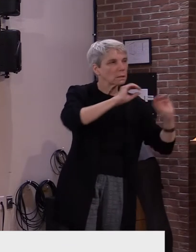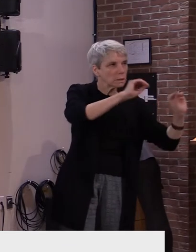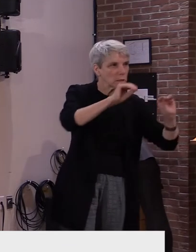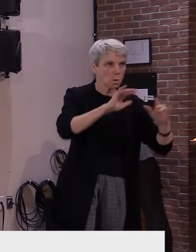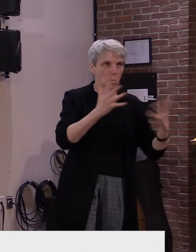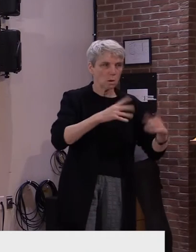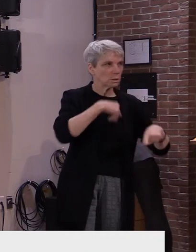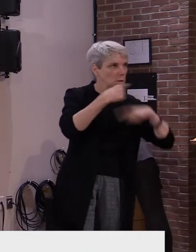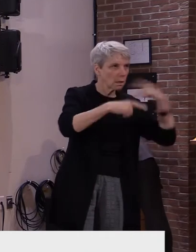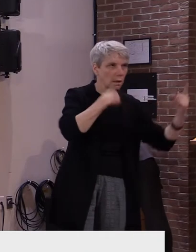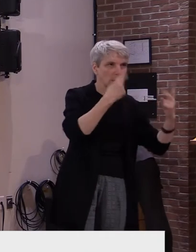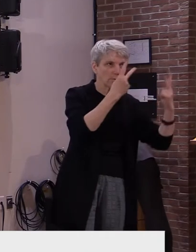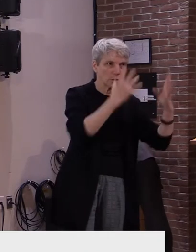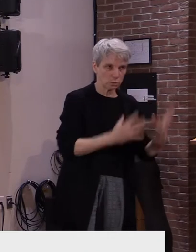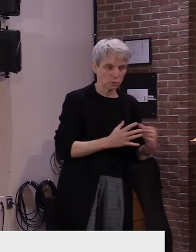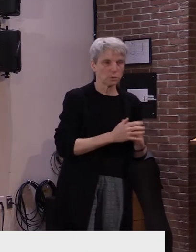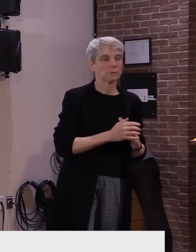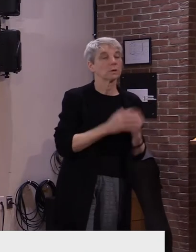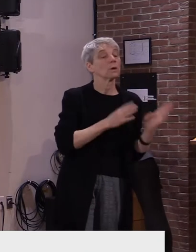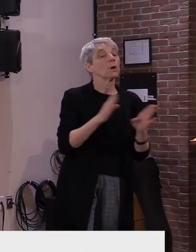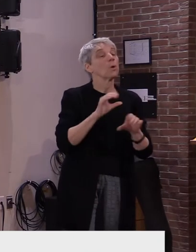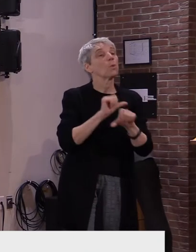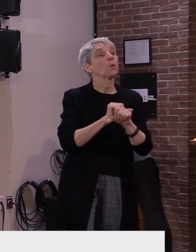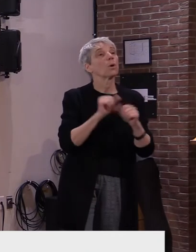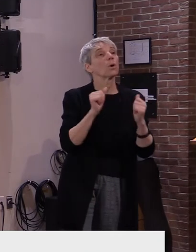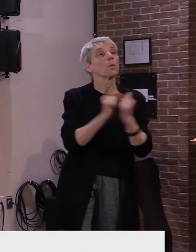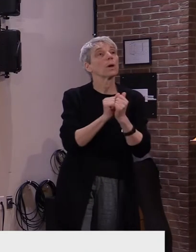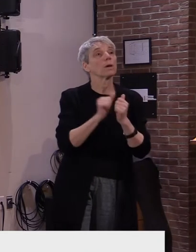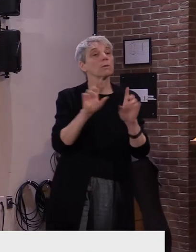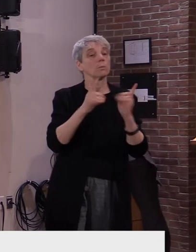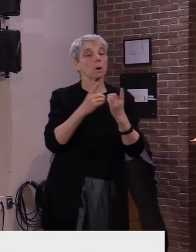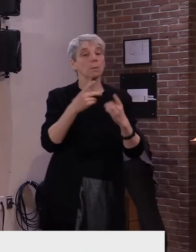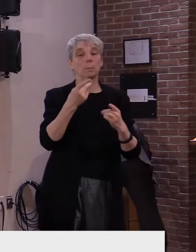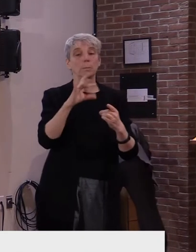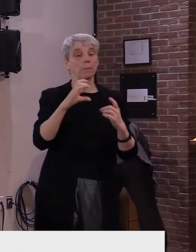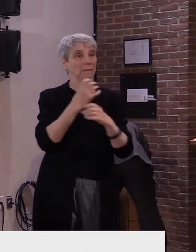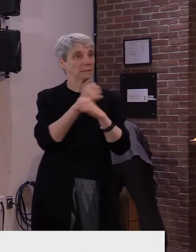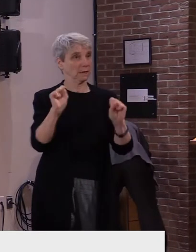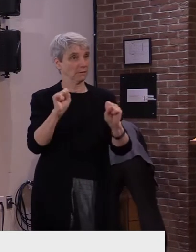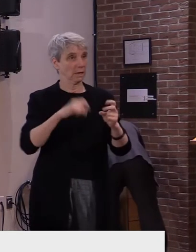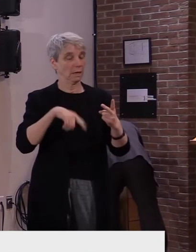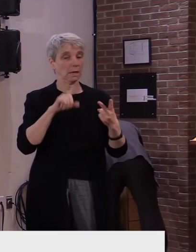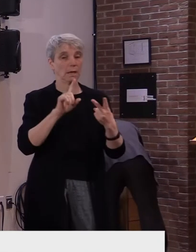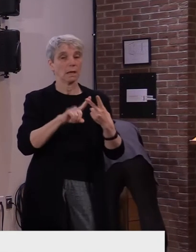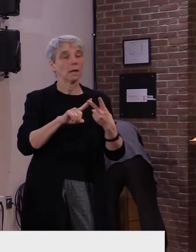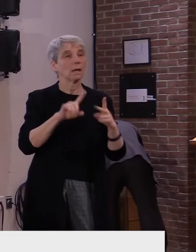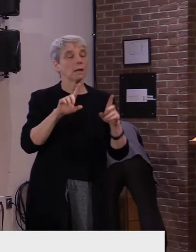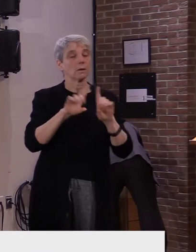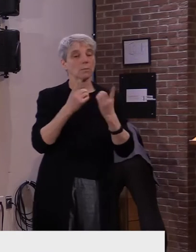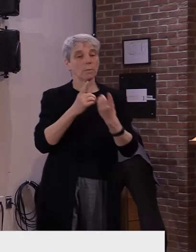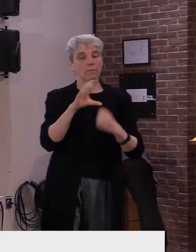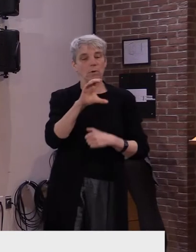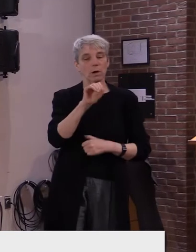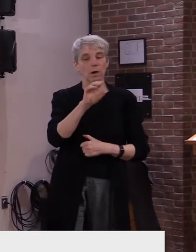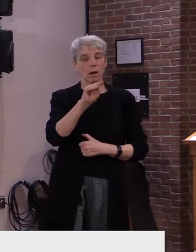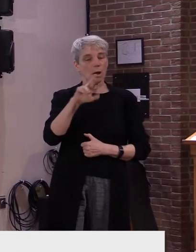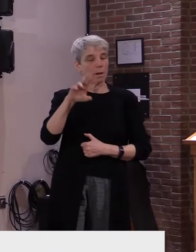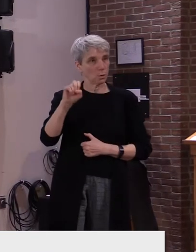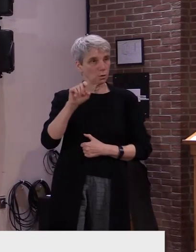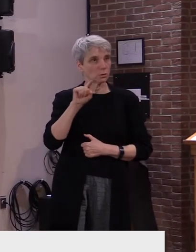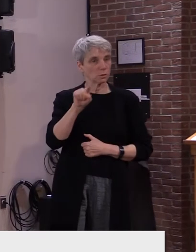safety in the agency of commerce to reach out to communities to remind them they have the ability to add